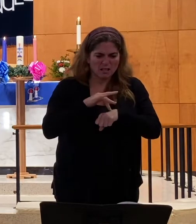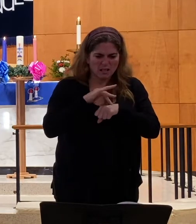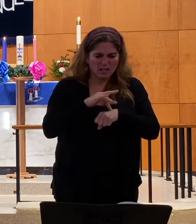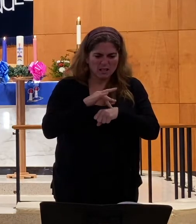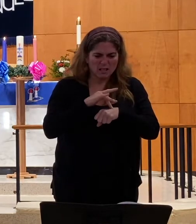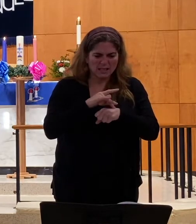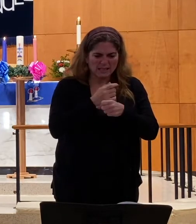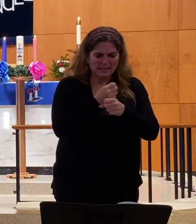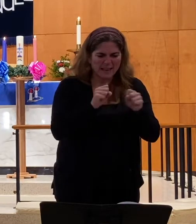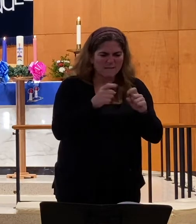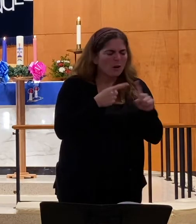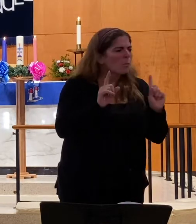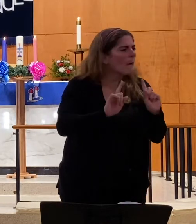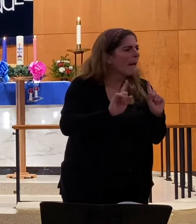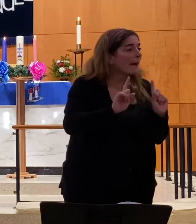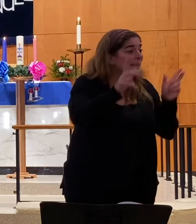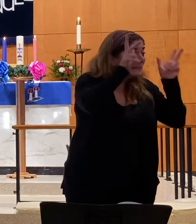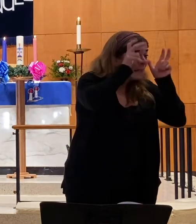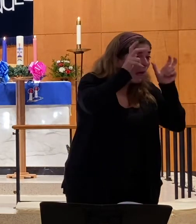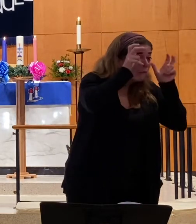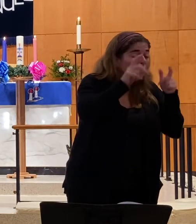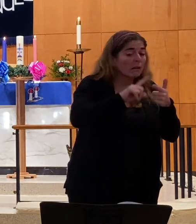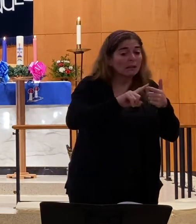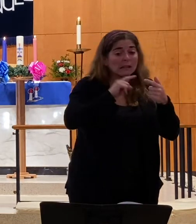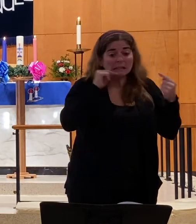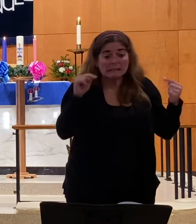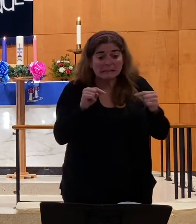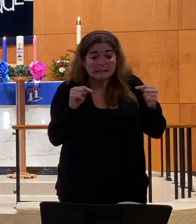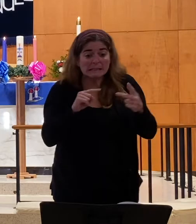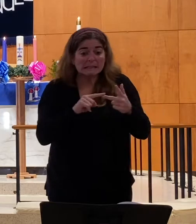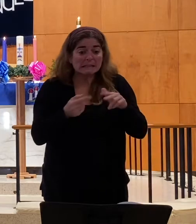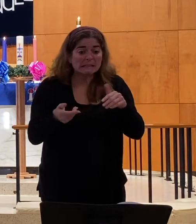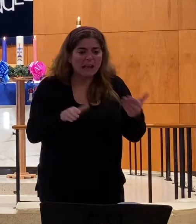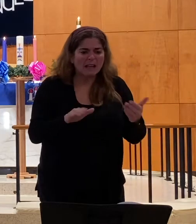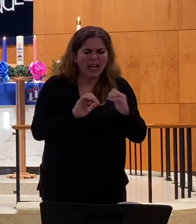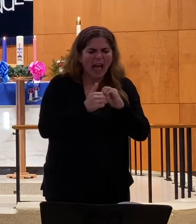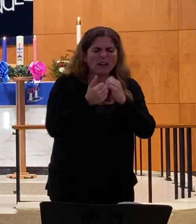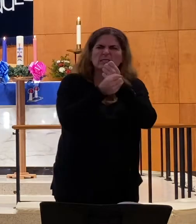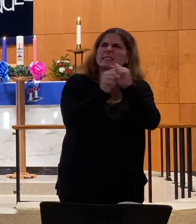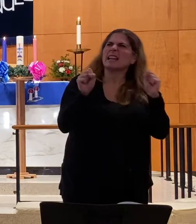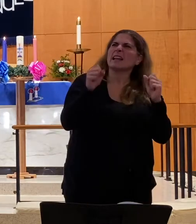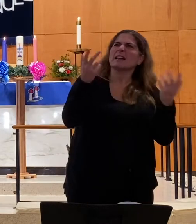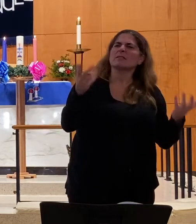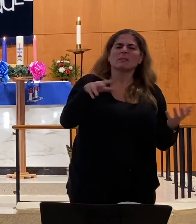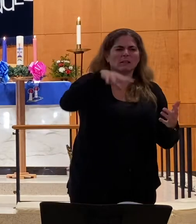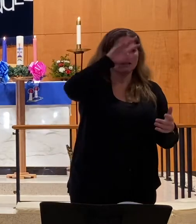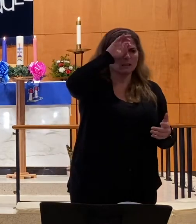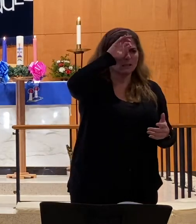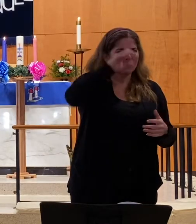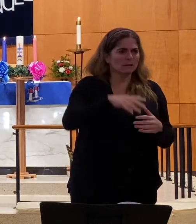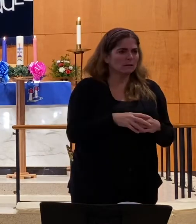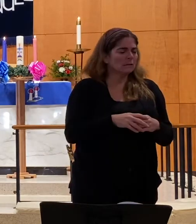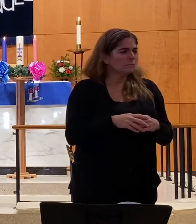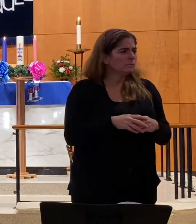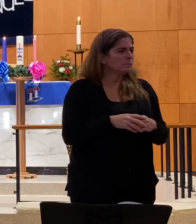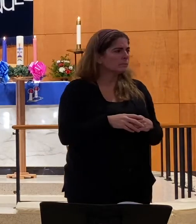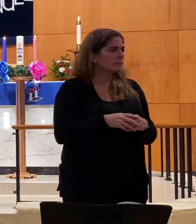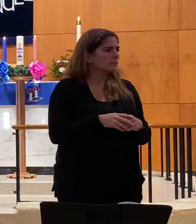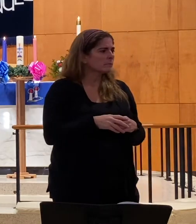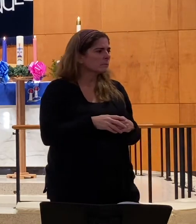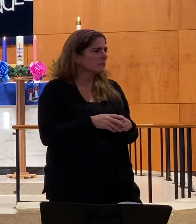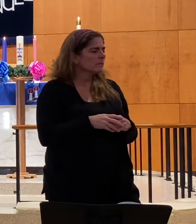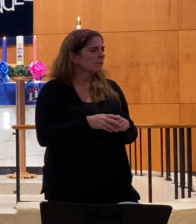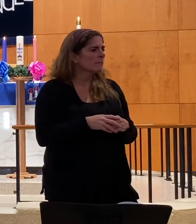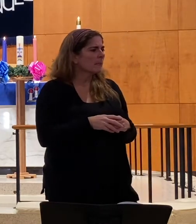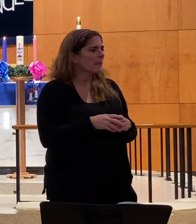The devil? Our own sins? Death? All of which tends to make us think of salvation in